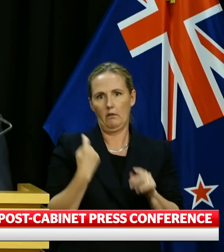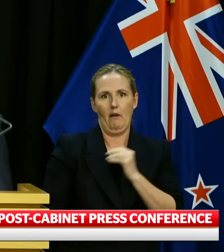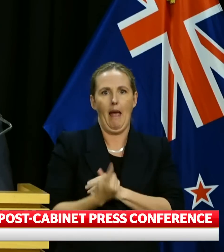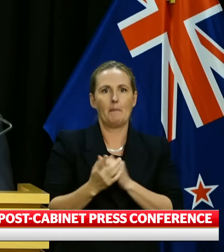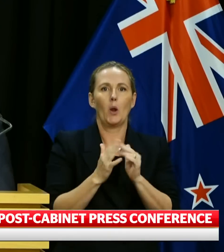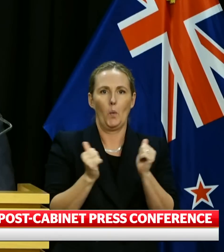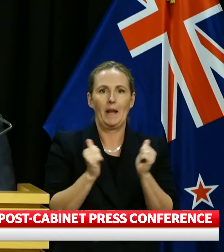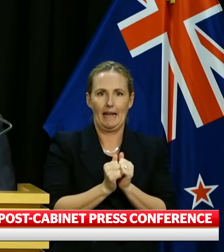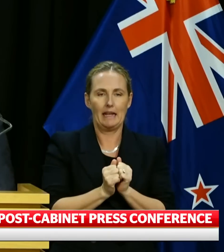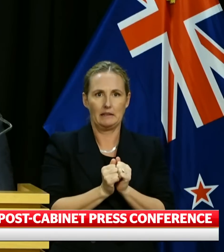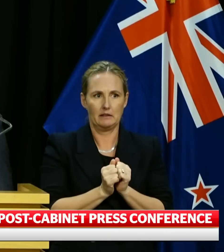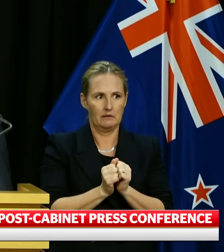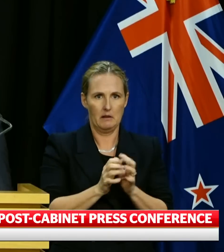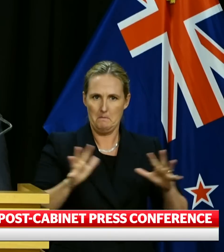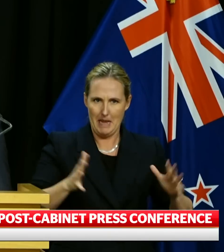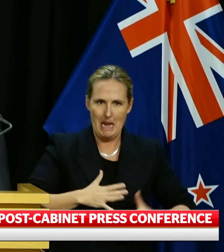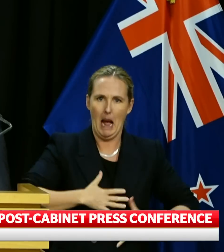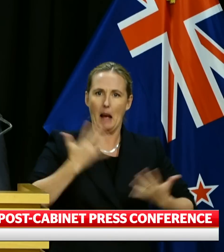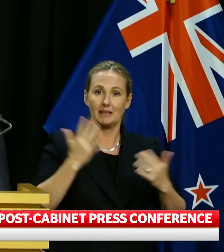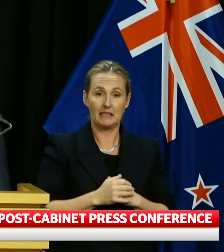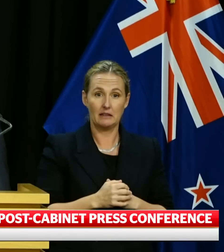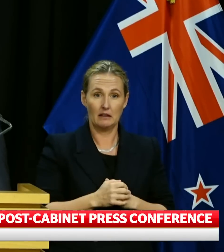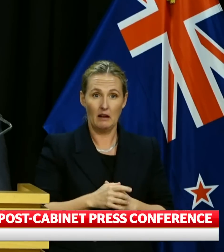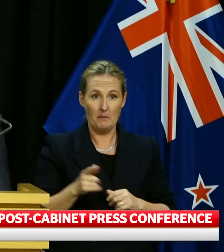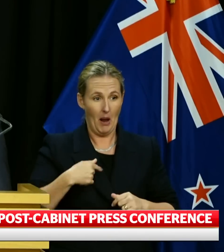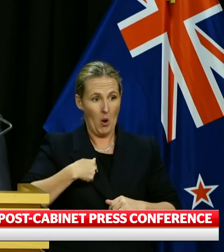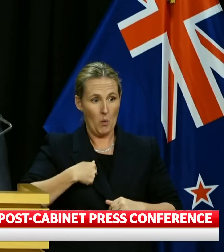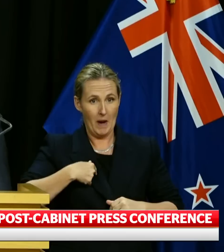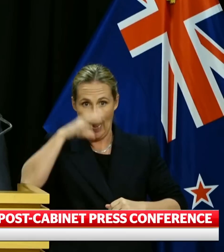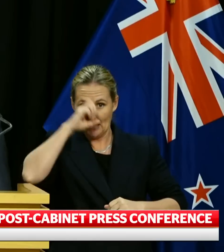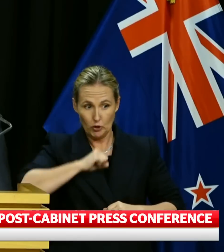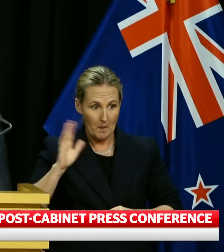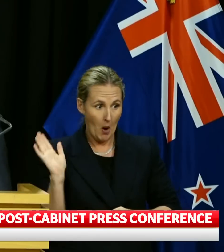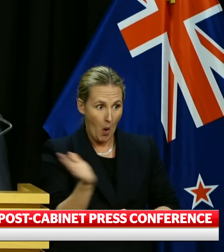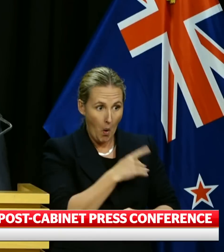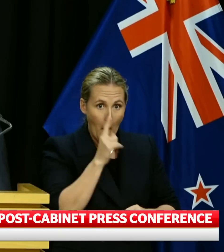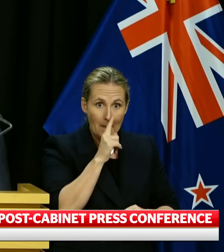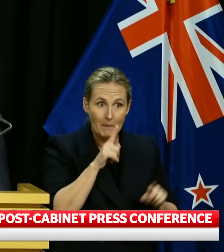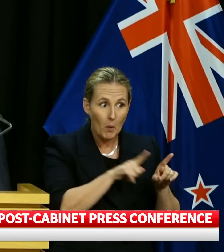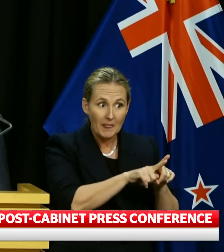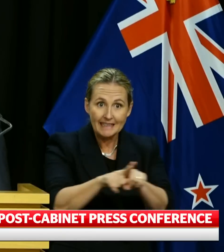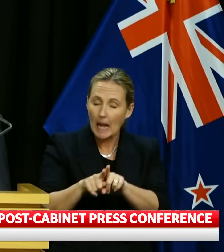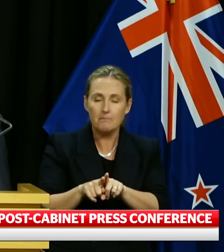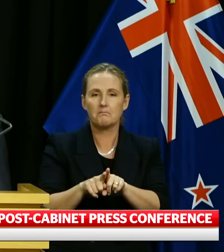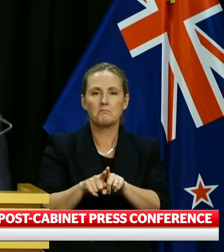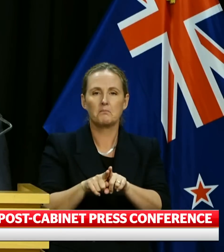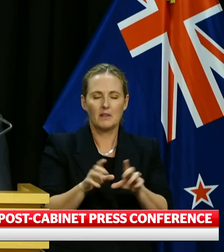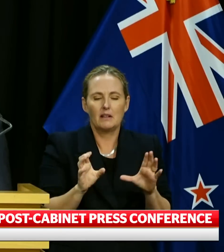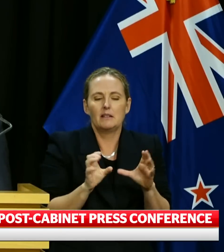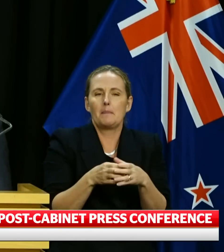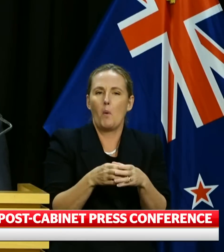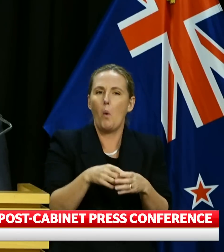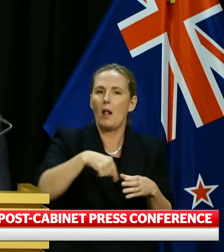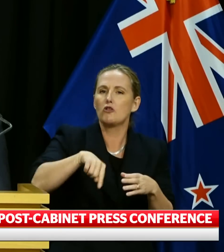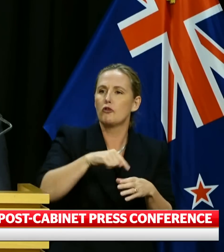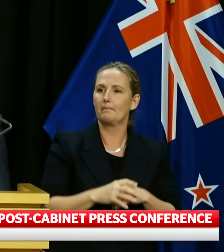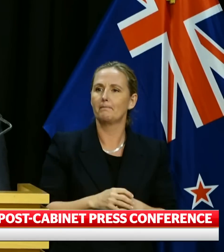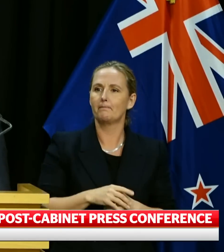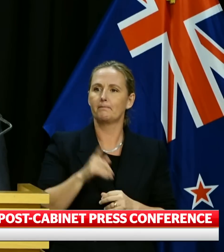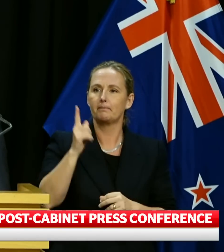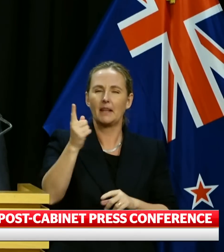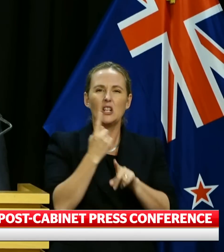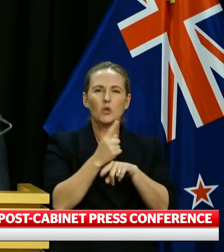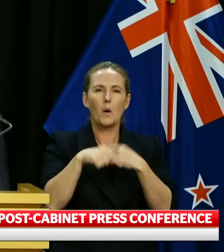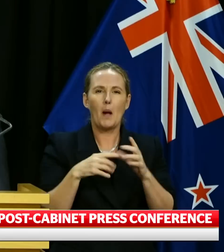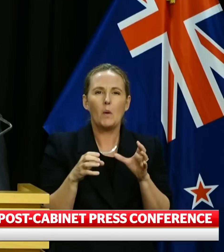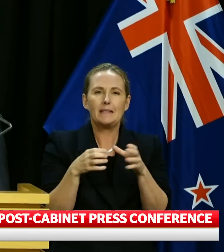should judge everybody who was involved in those protests by the actions of a small group. This sort of fringe issue has become